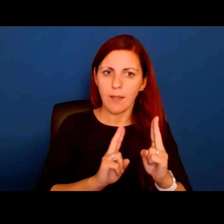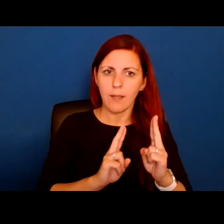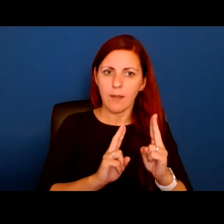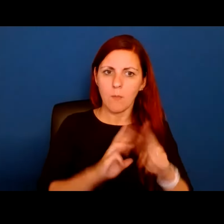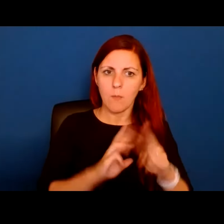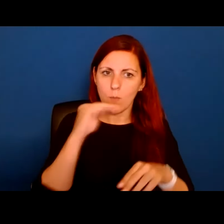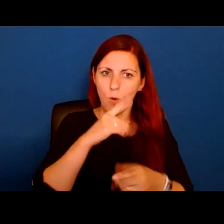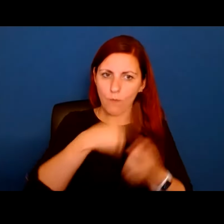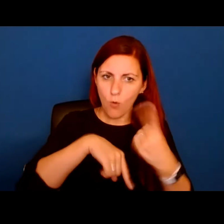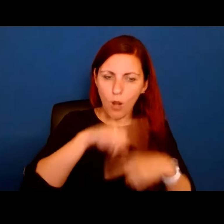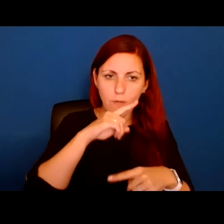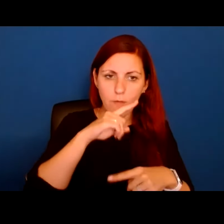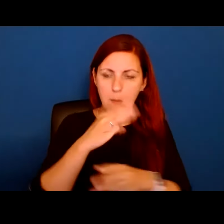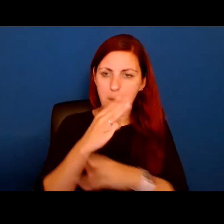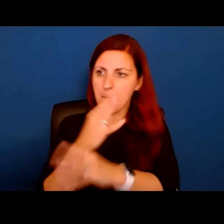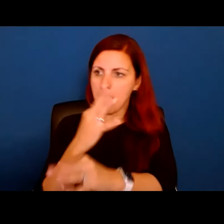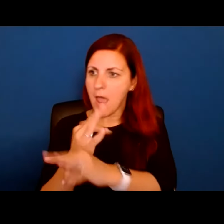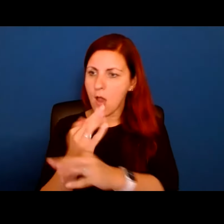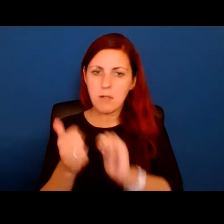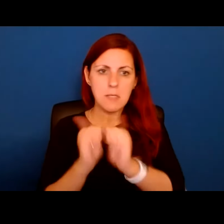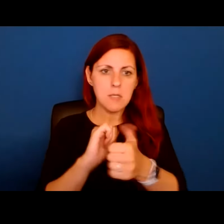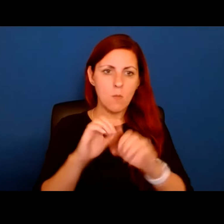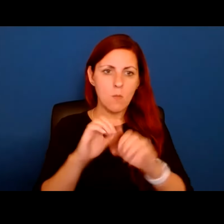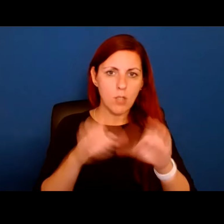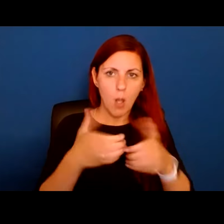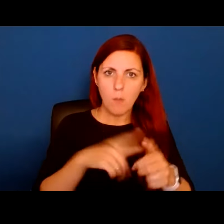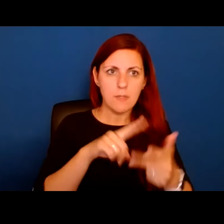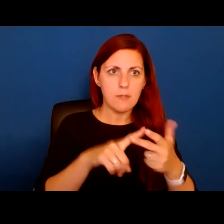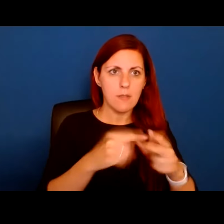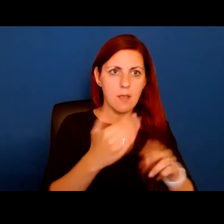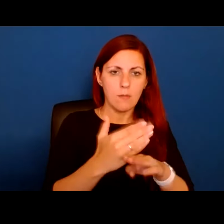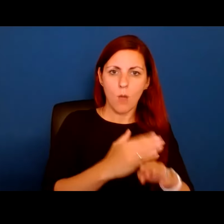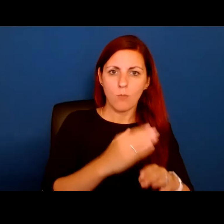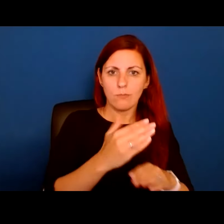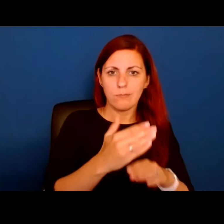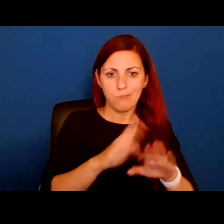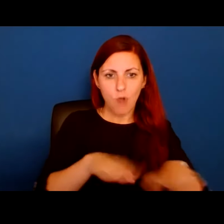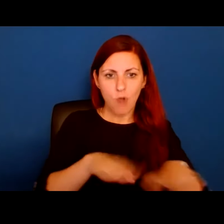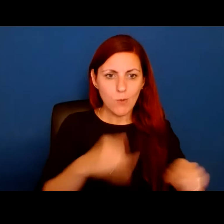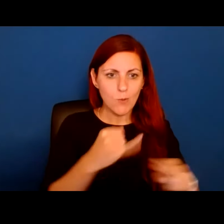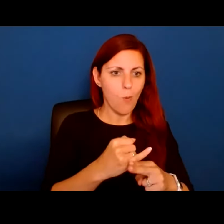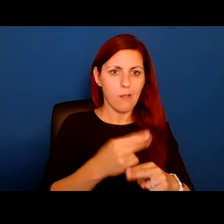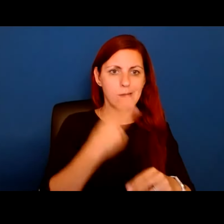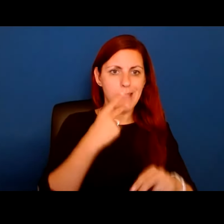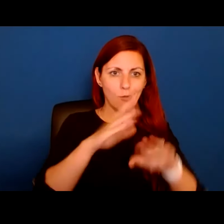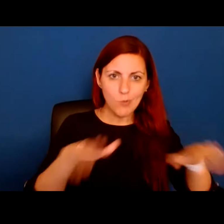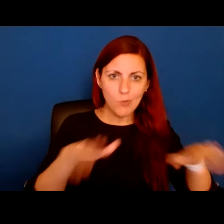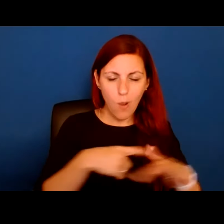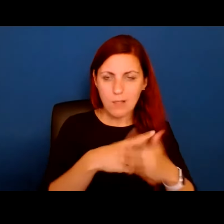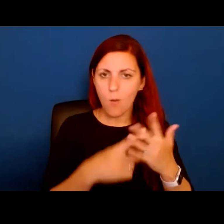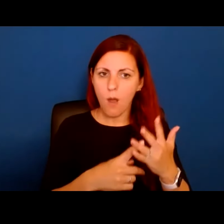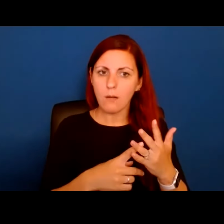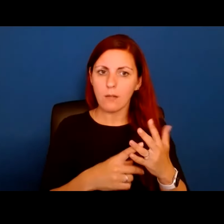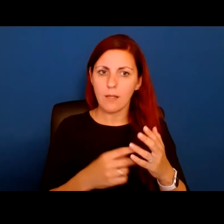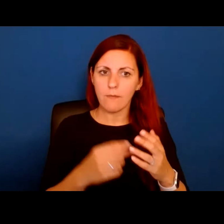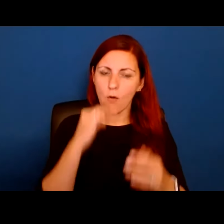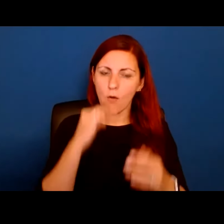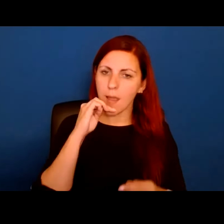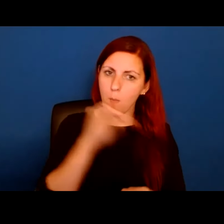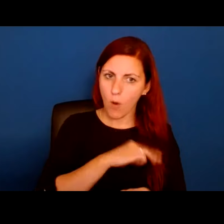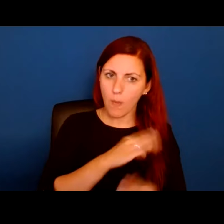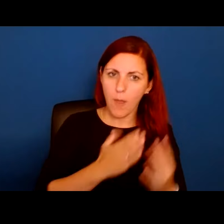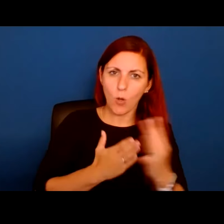through to sports clubs through to preschools, secondary schools and universities. And again, it's that concept of the different systems